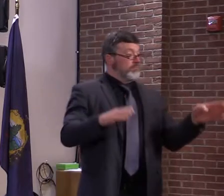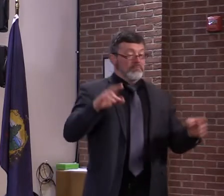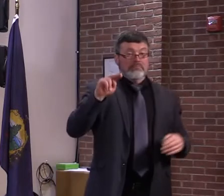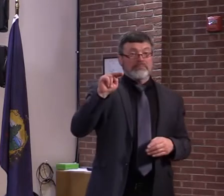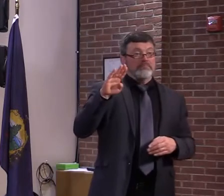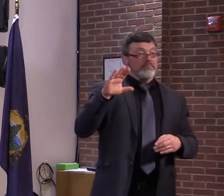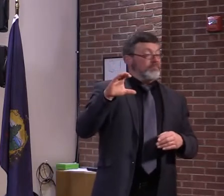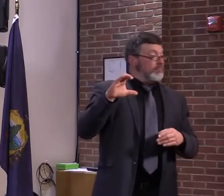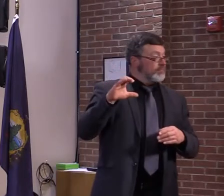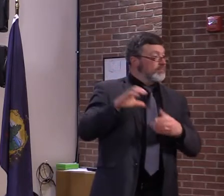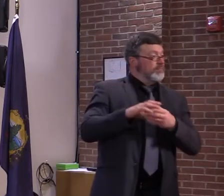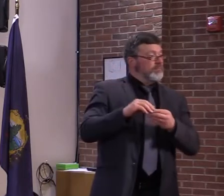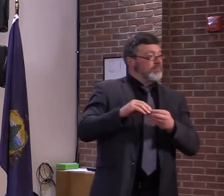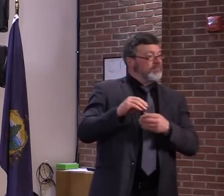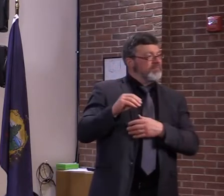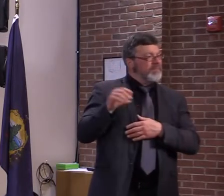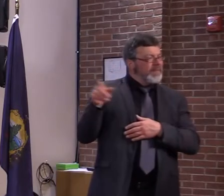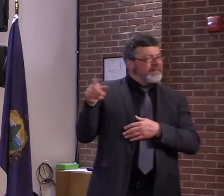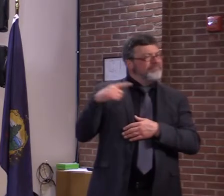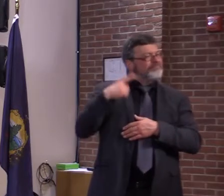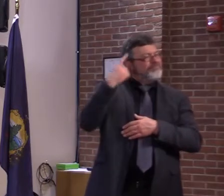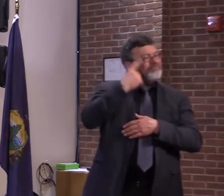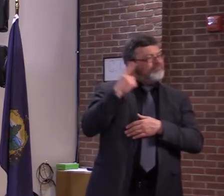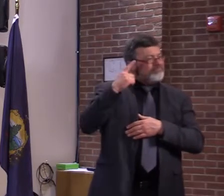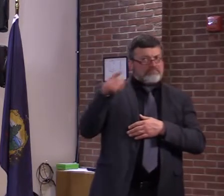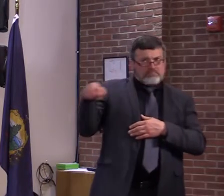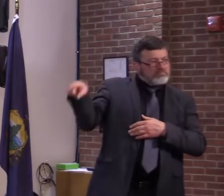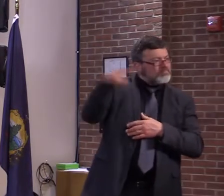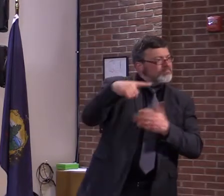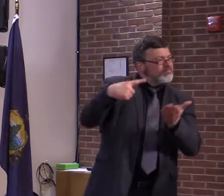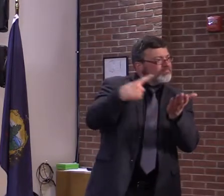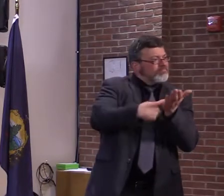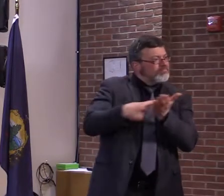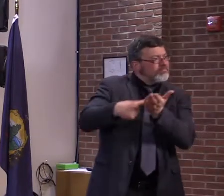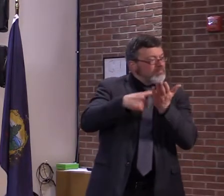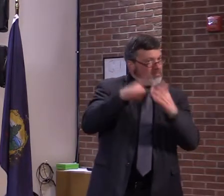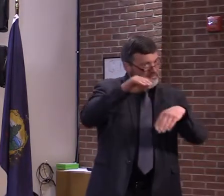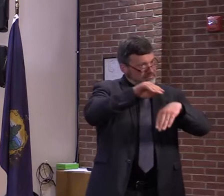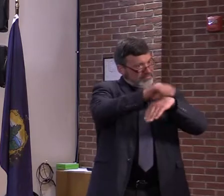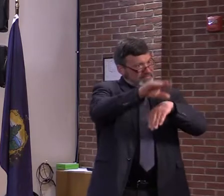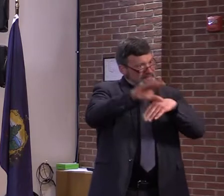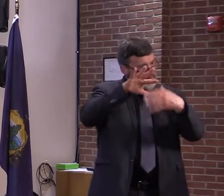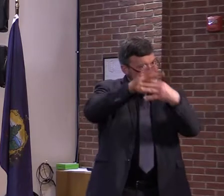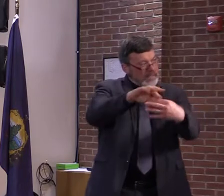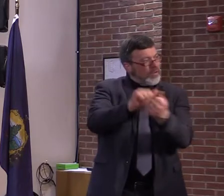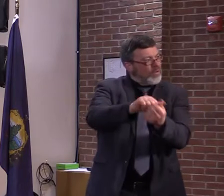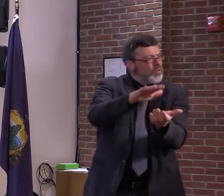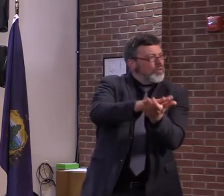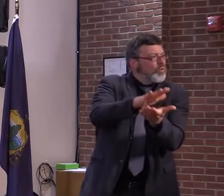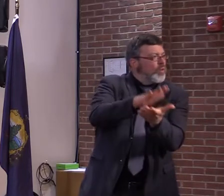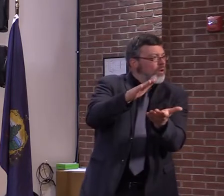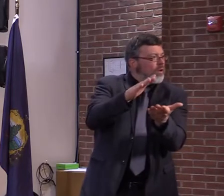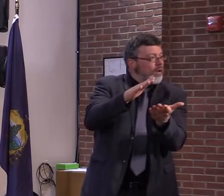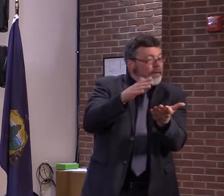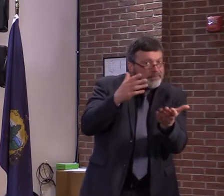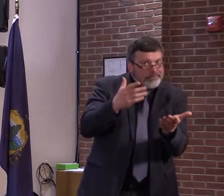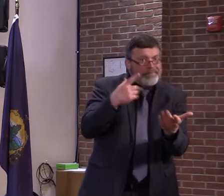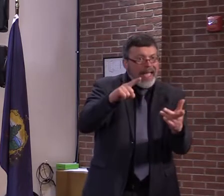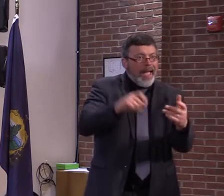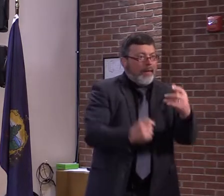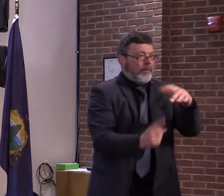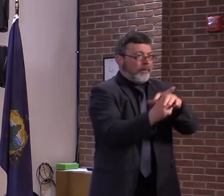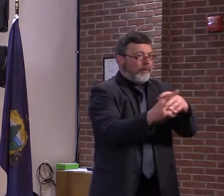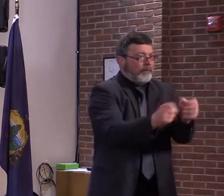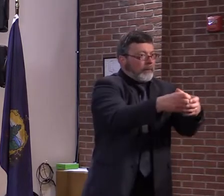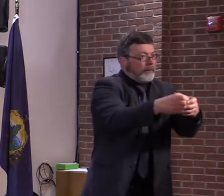any discussions right now about changing the guidance for schools if there are worries about clusters forming, like the clusters